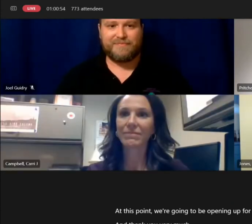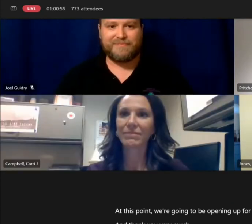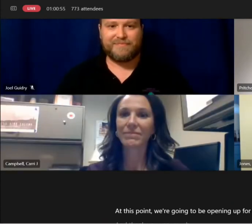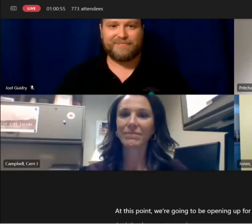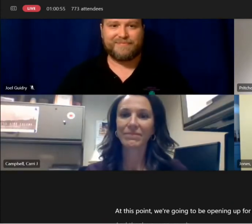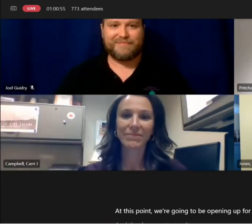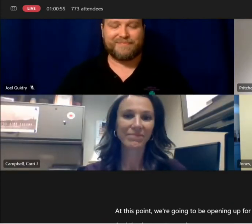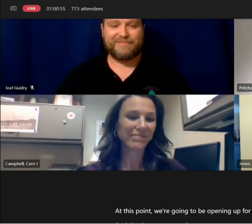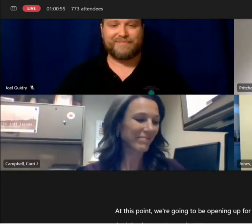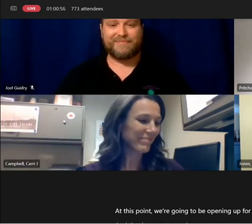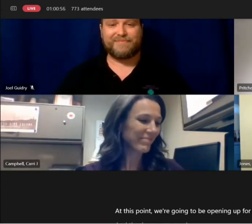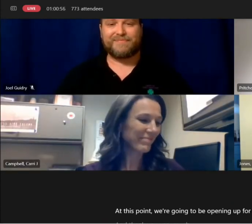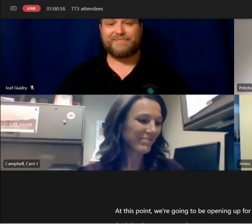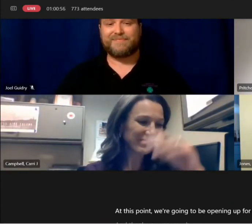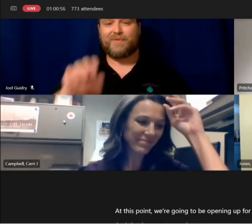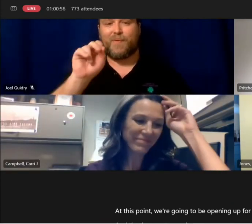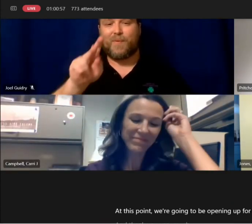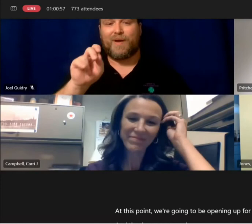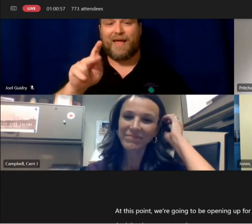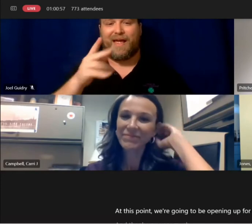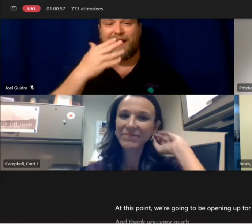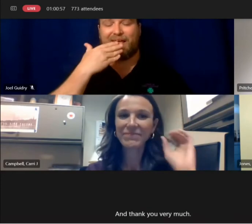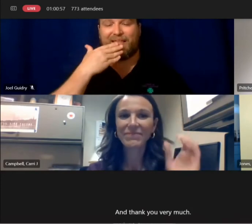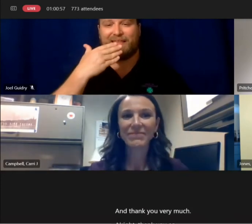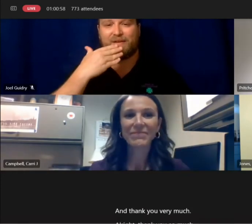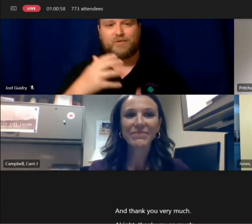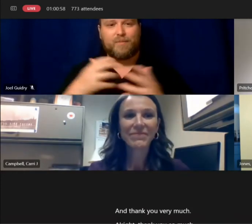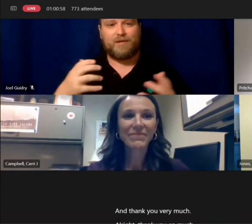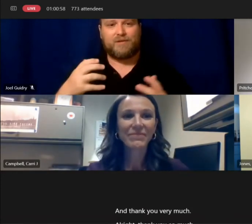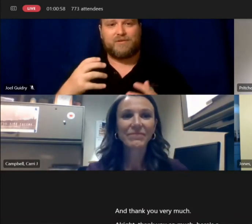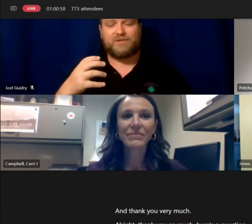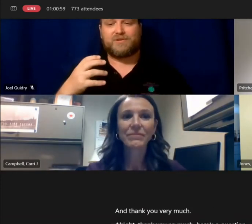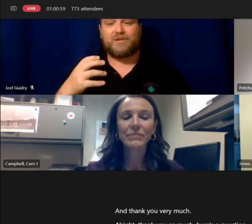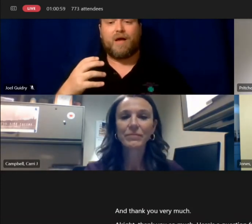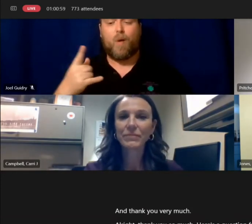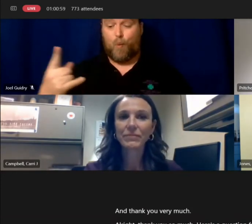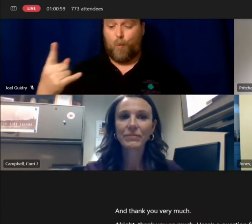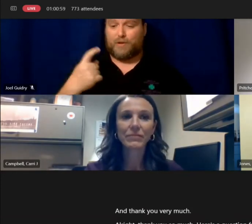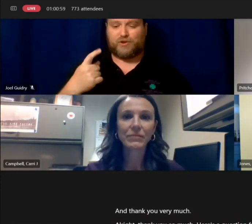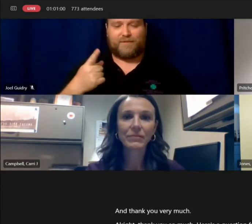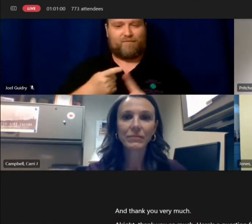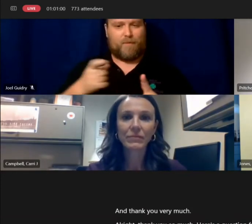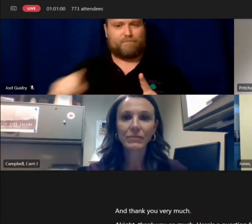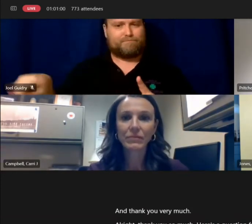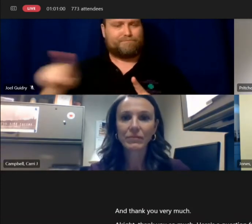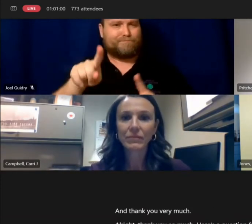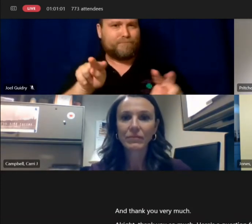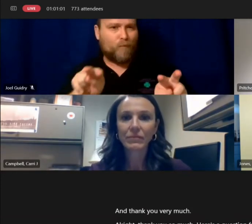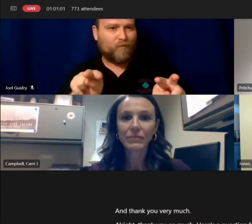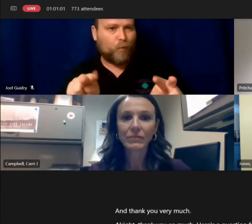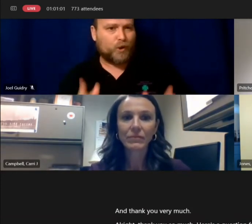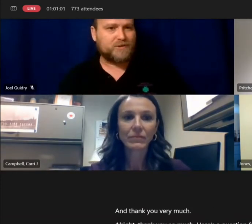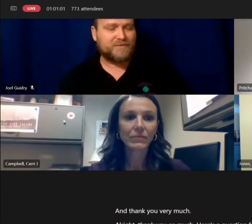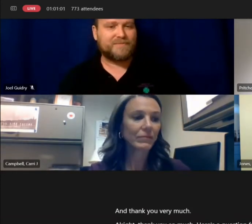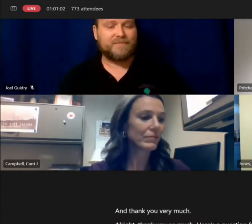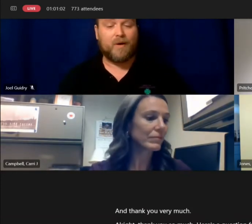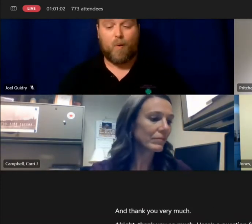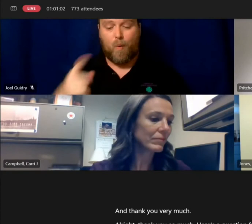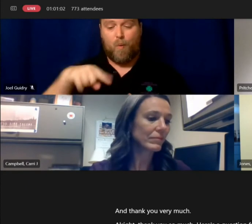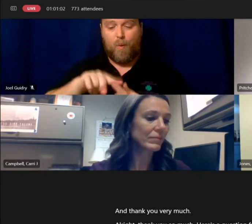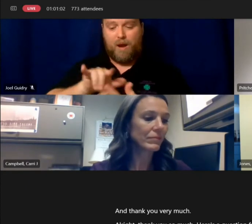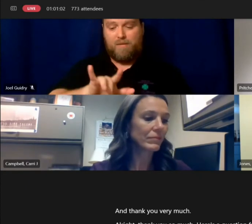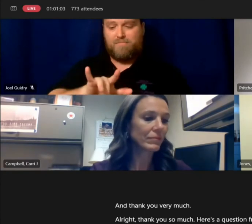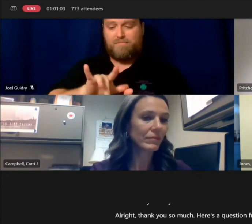All right, thank you so much. Here's a question from the audience. When middle and high school students get